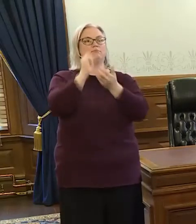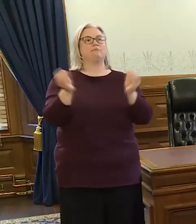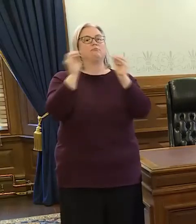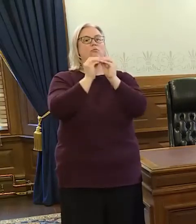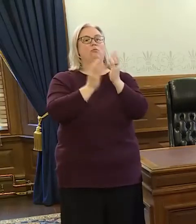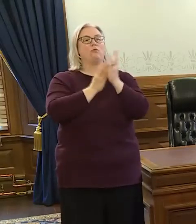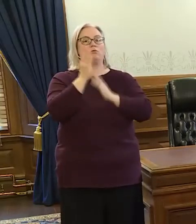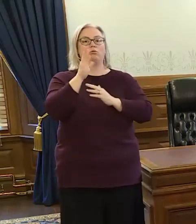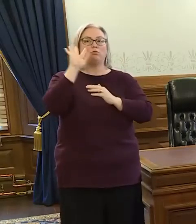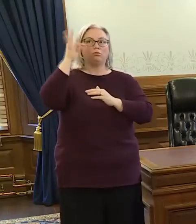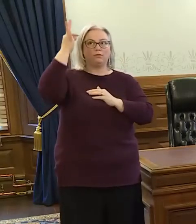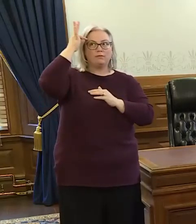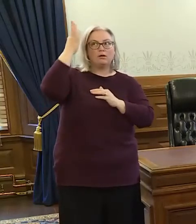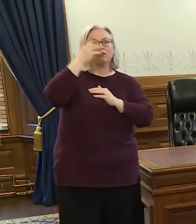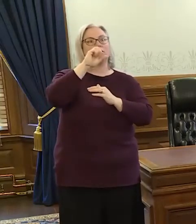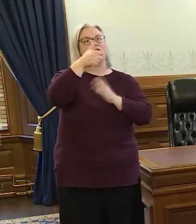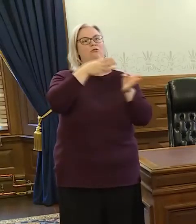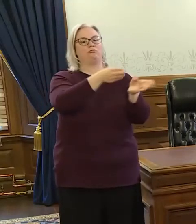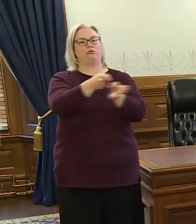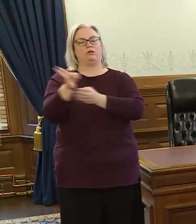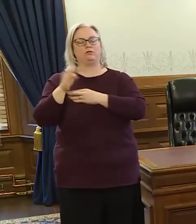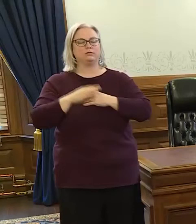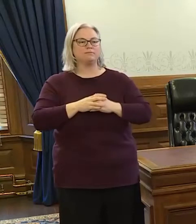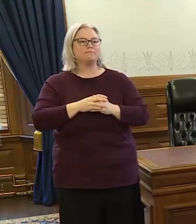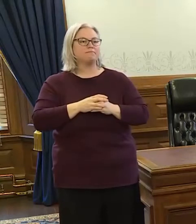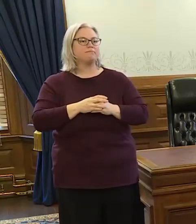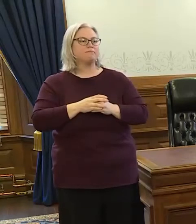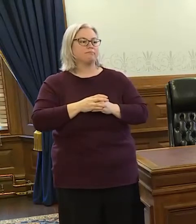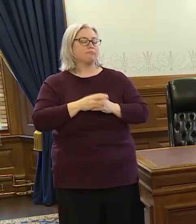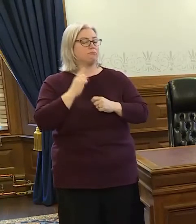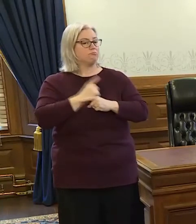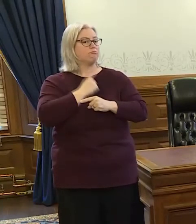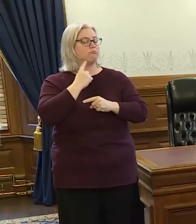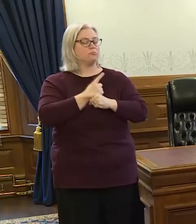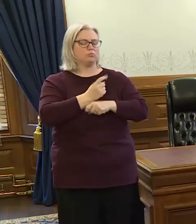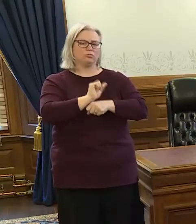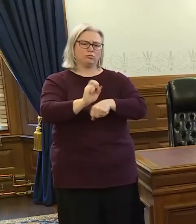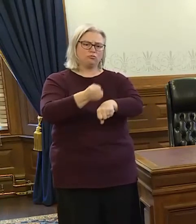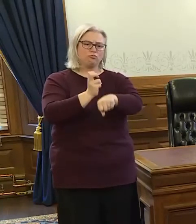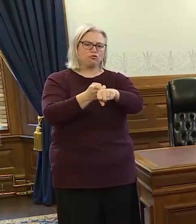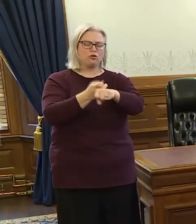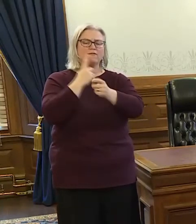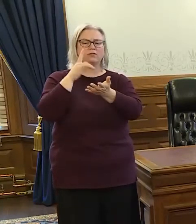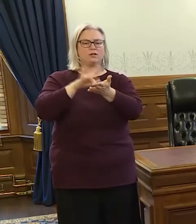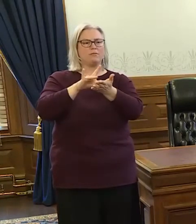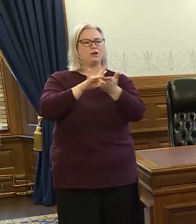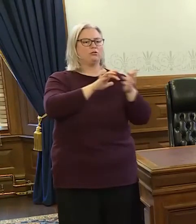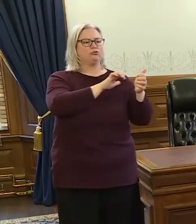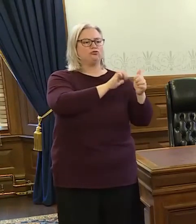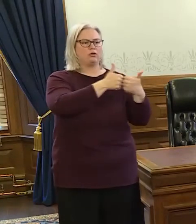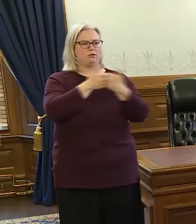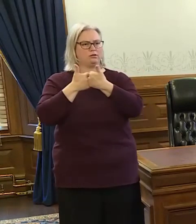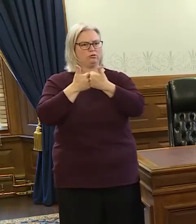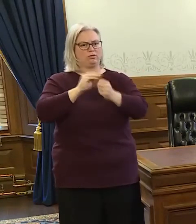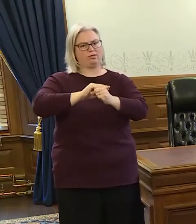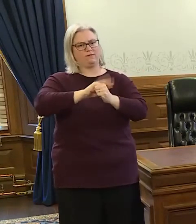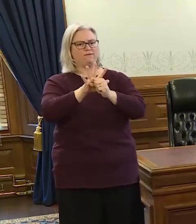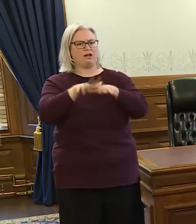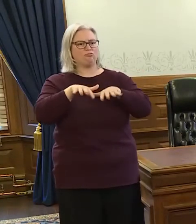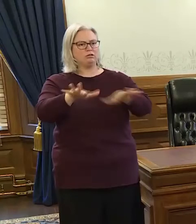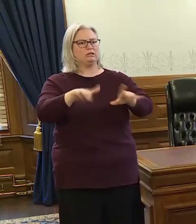the feds and other channels. It's right that we are working hard on the medical challenges this virus